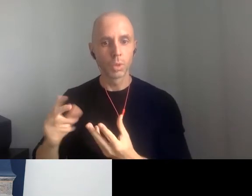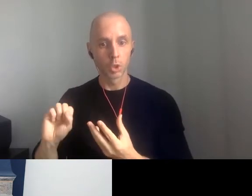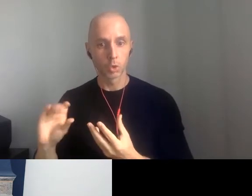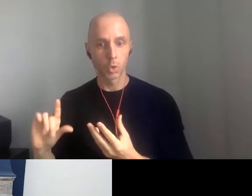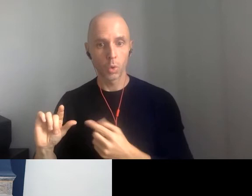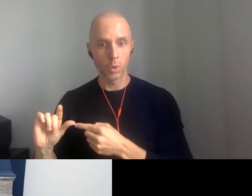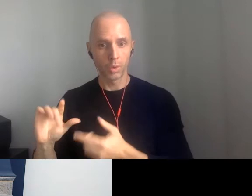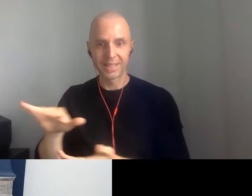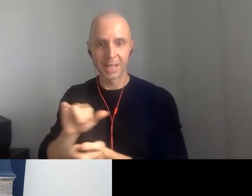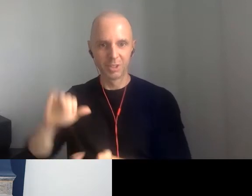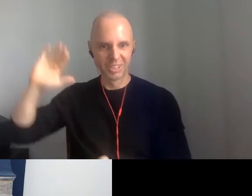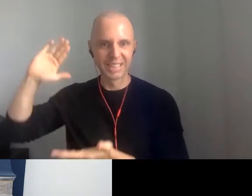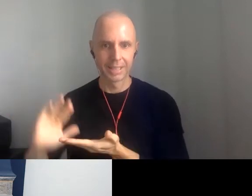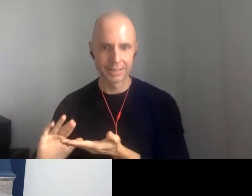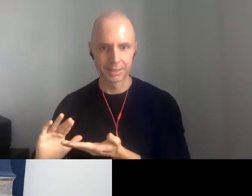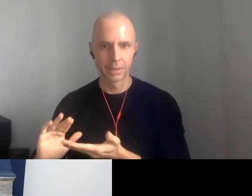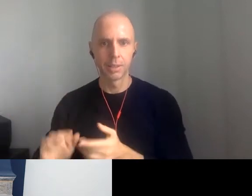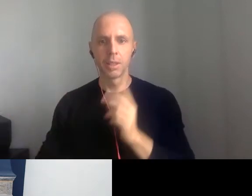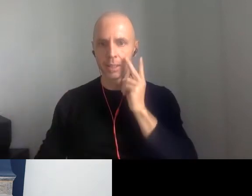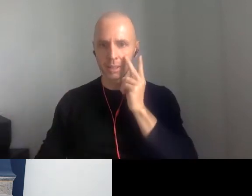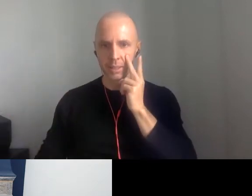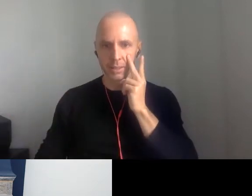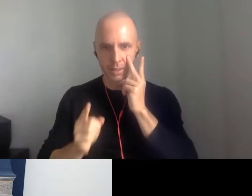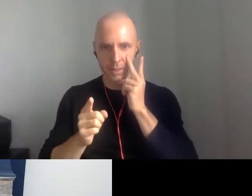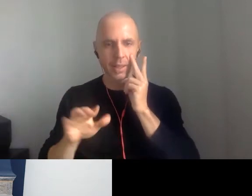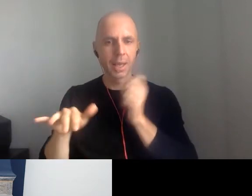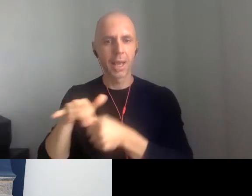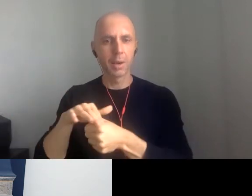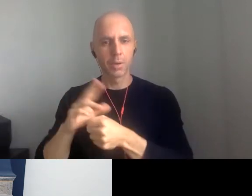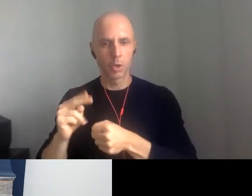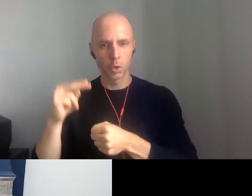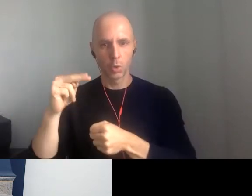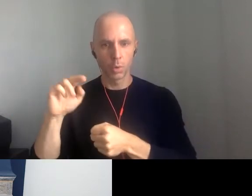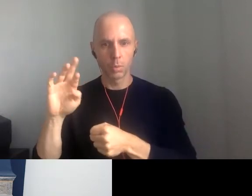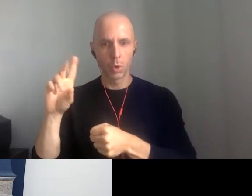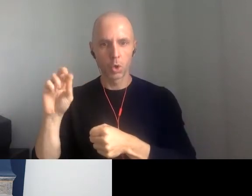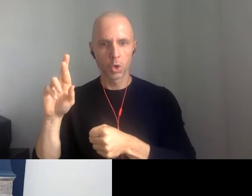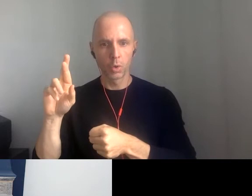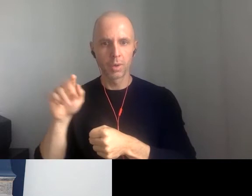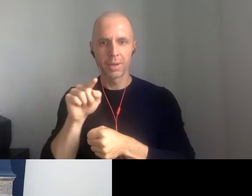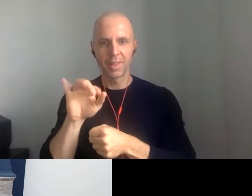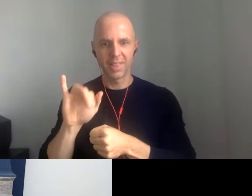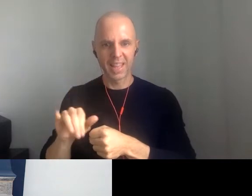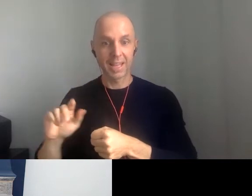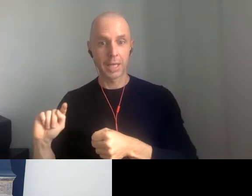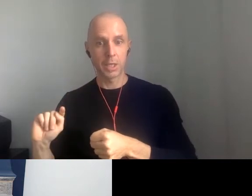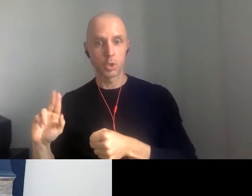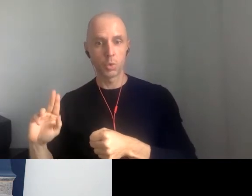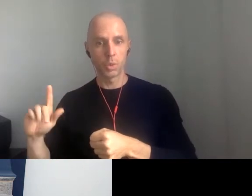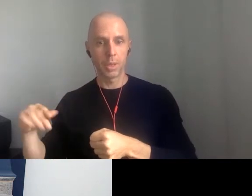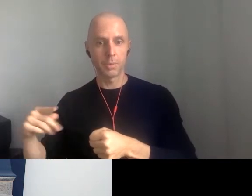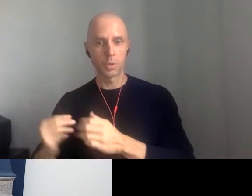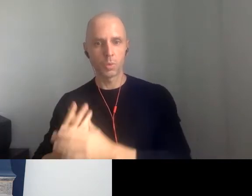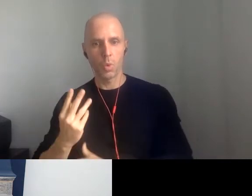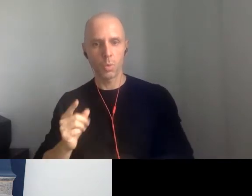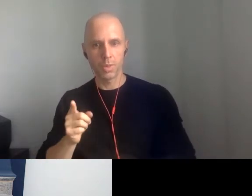the pictures the example of the north border where the annual tulips are there. The centre picture shows the design